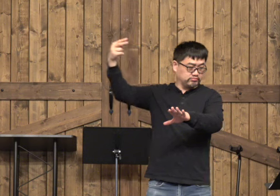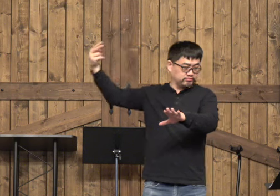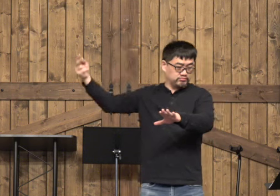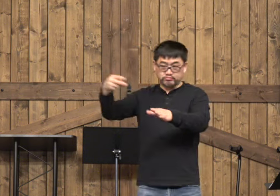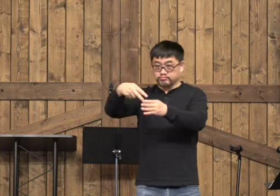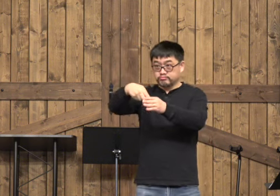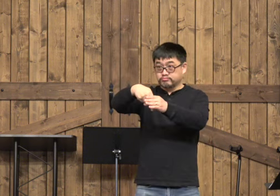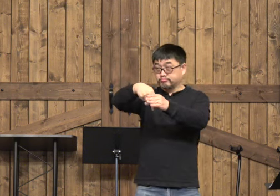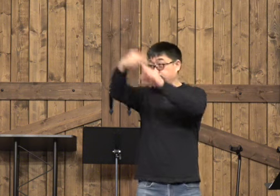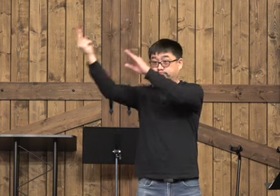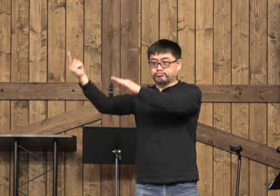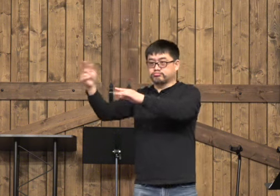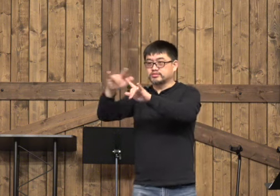And the demon came out.